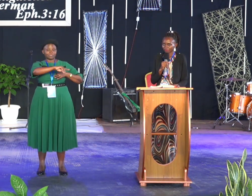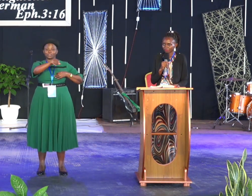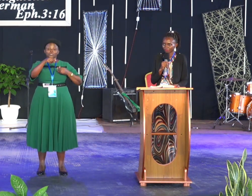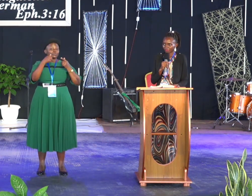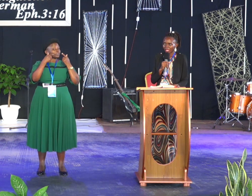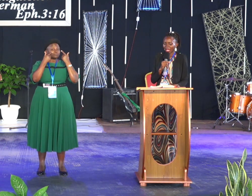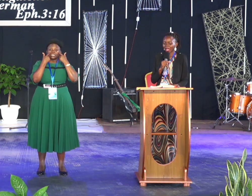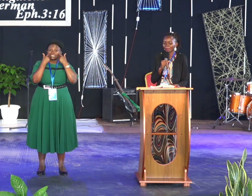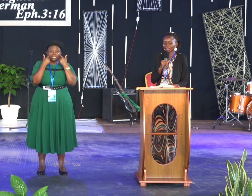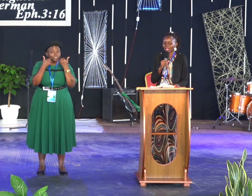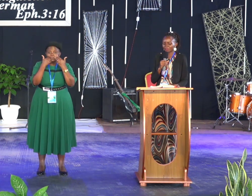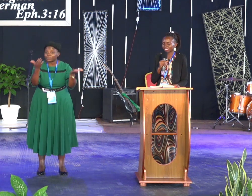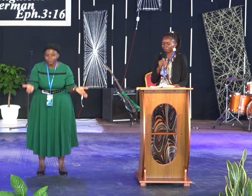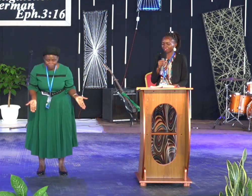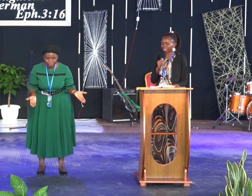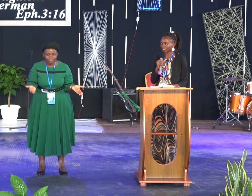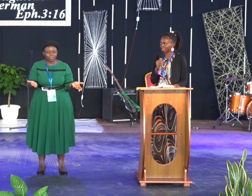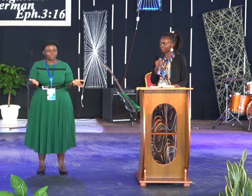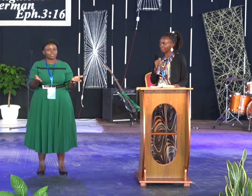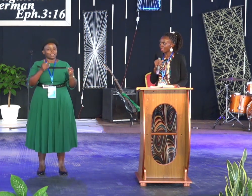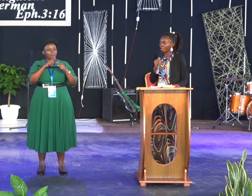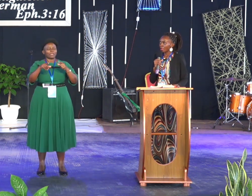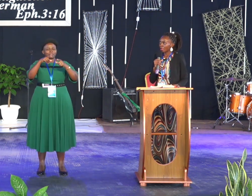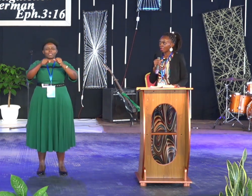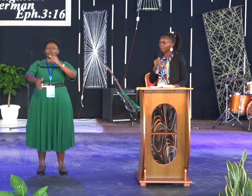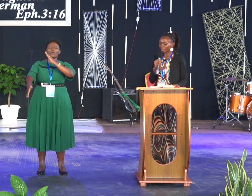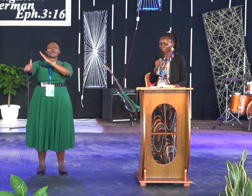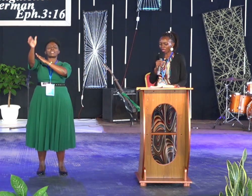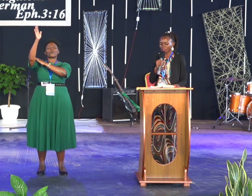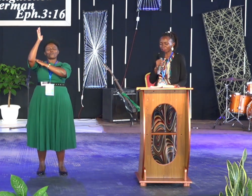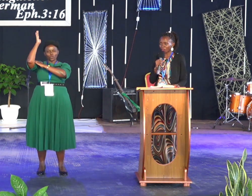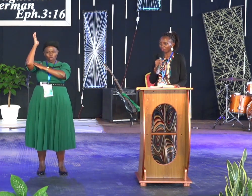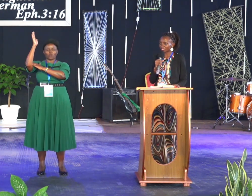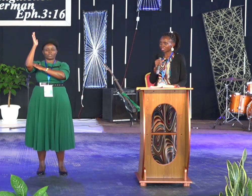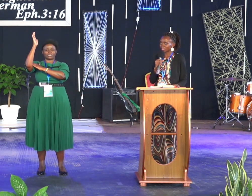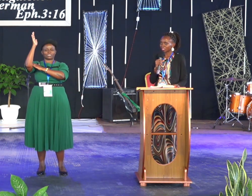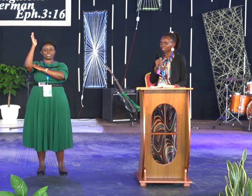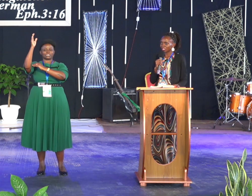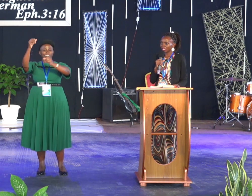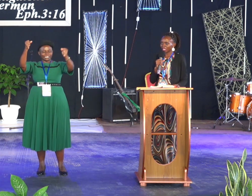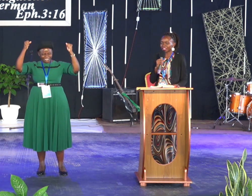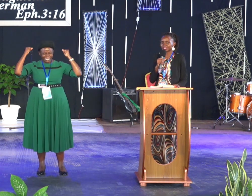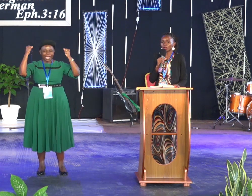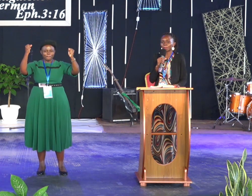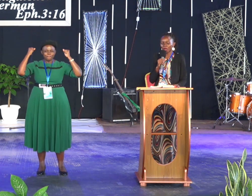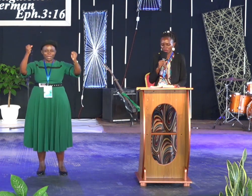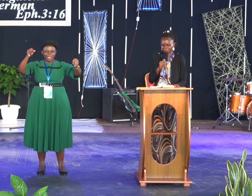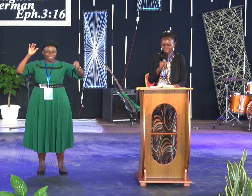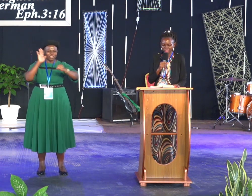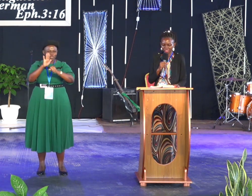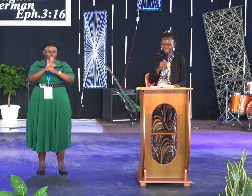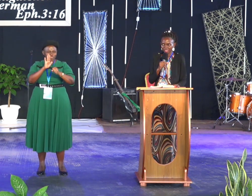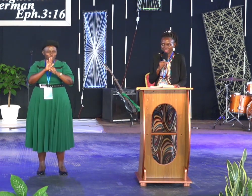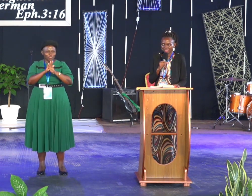bintu ebitalabika. Among the invisible. Naye ekigambo kya Katonda. But the word of God. Kyamaanyi nnyo. Is so powerful. Sobola